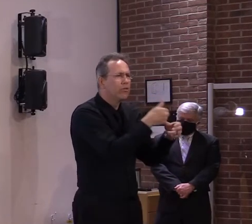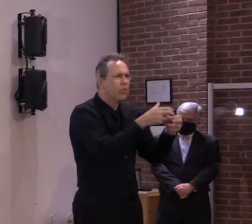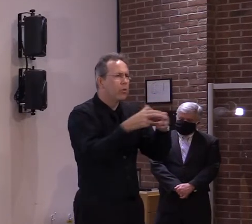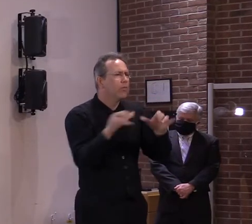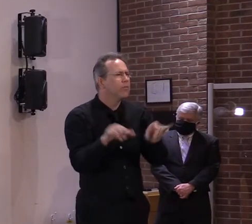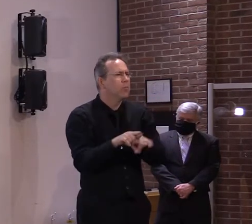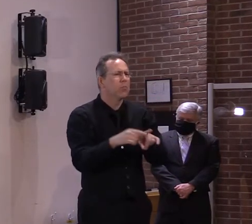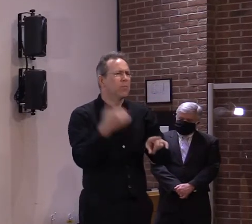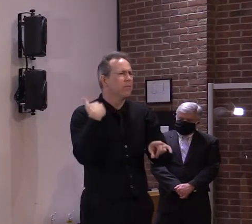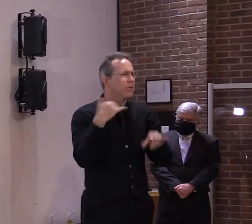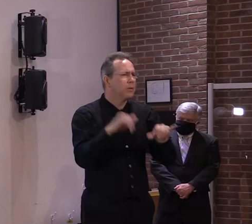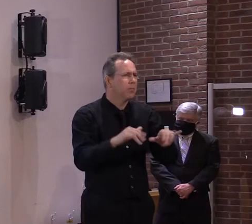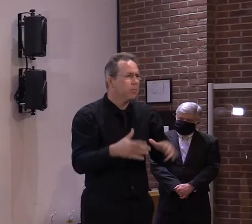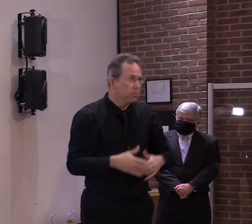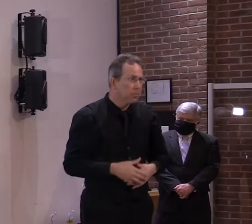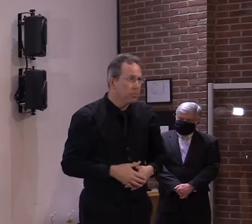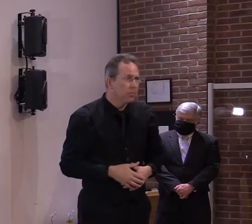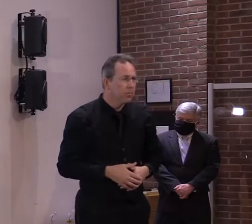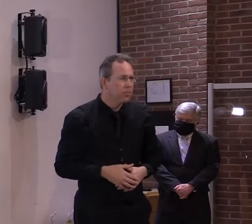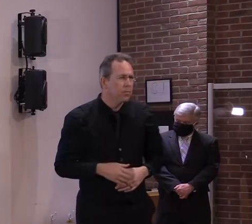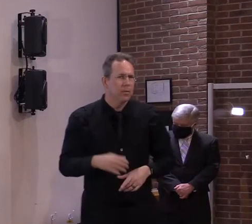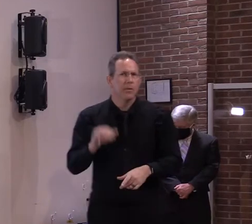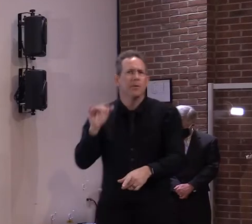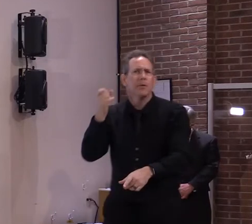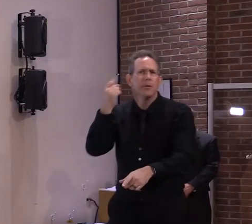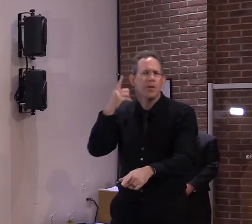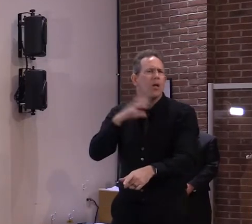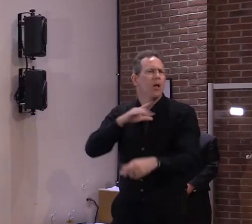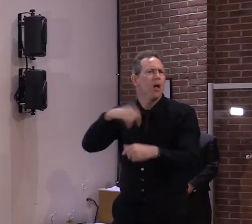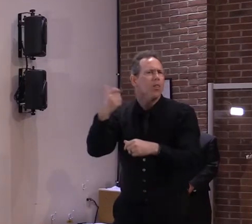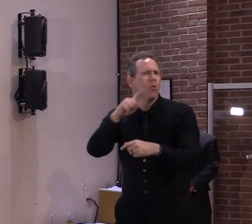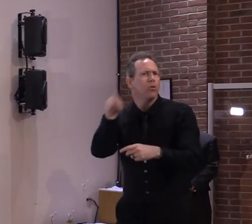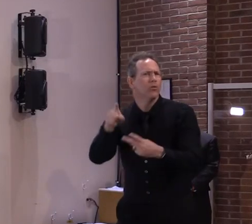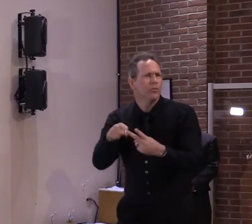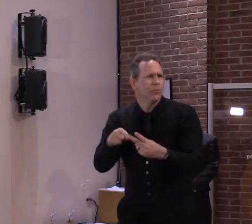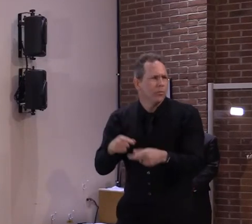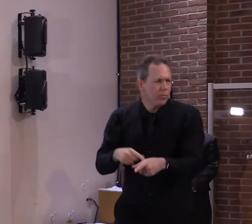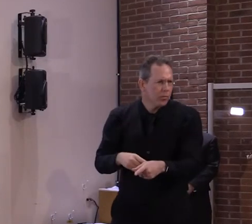Got it, thank you. I had one other question based on,